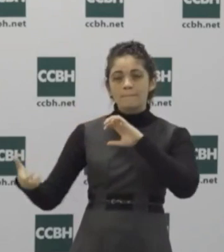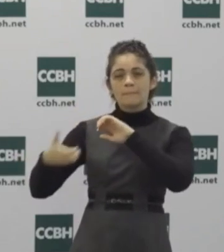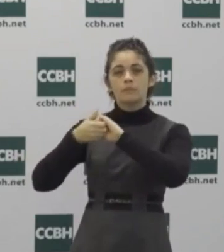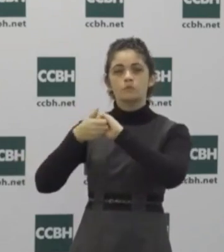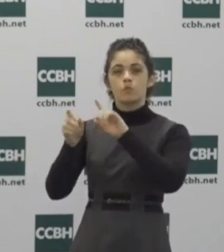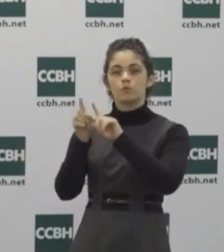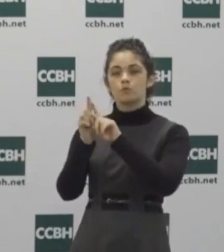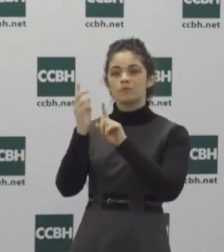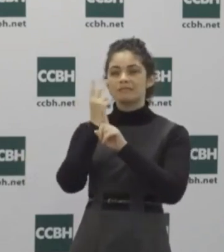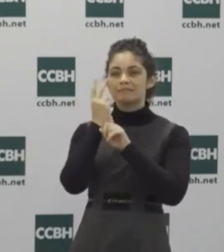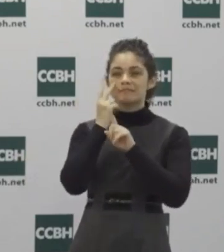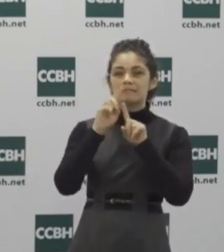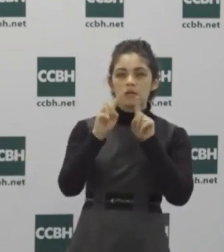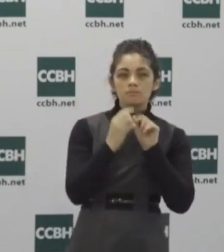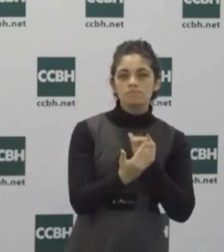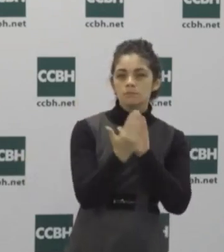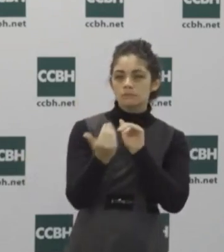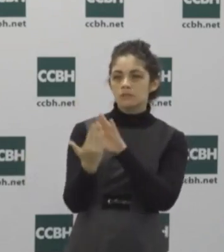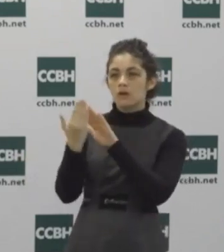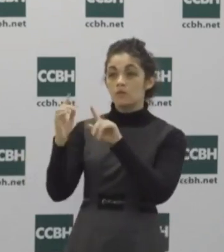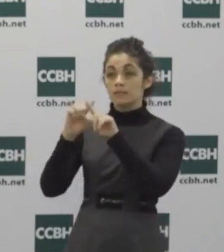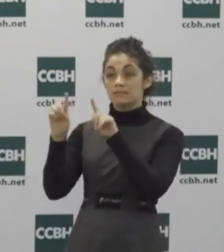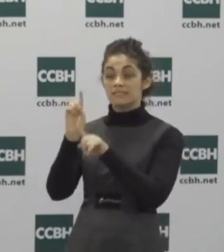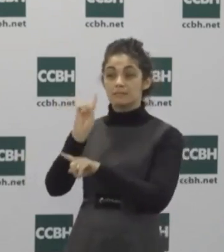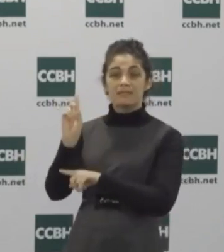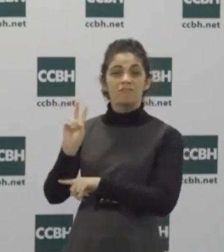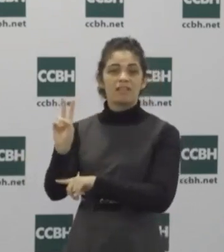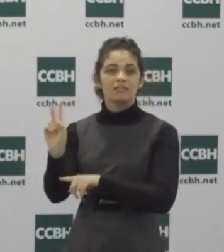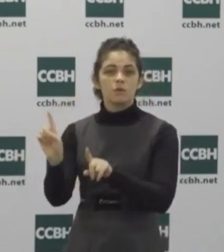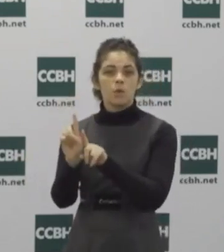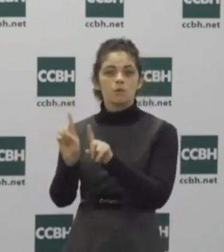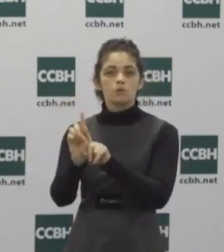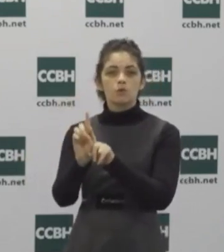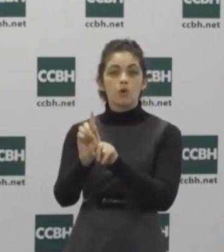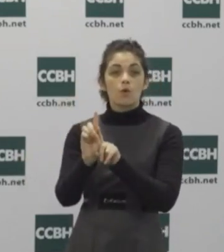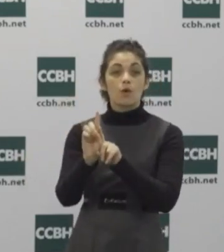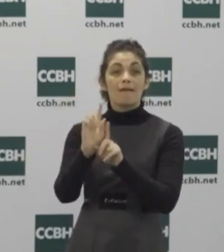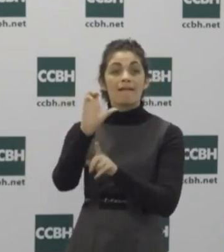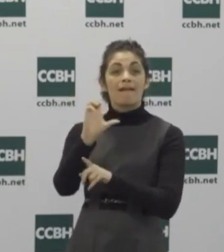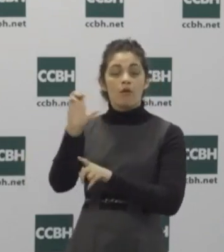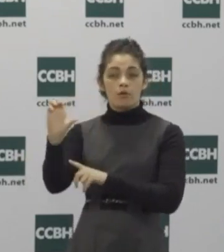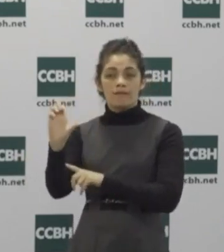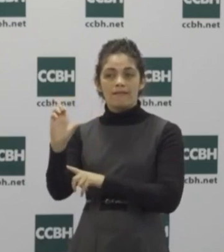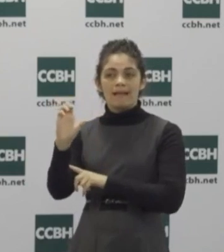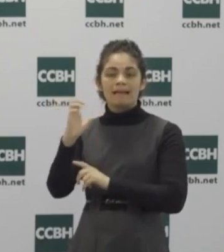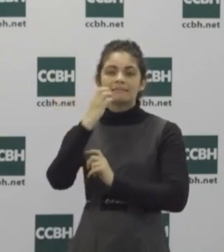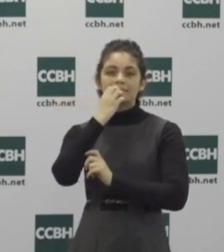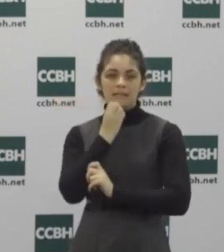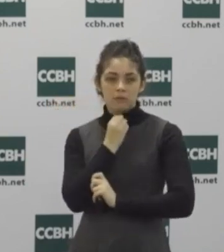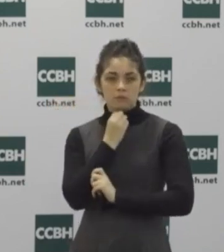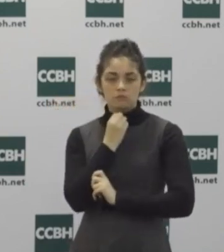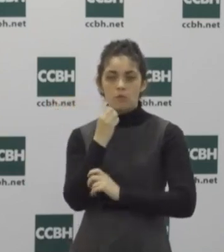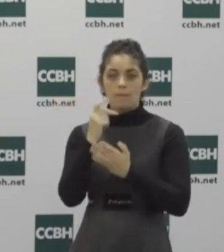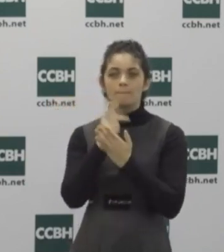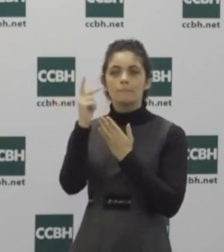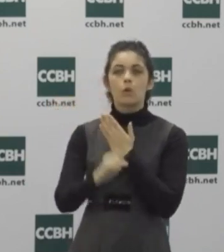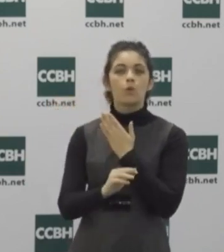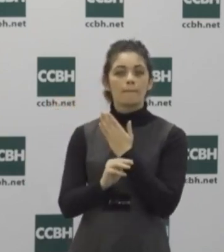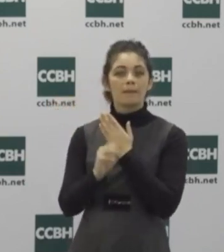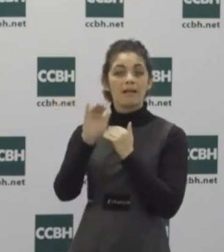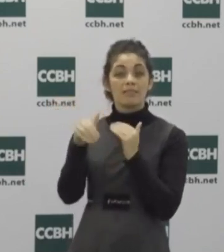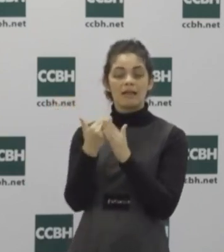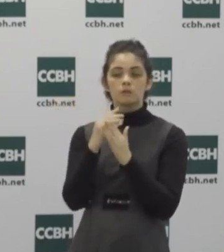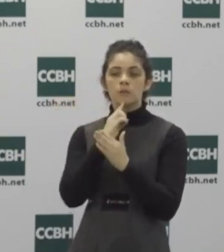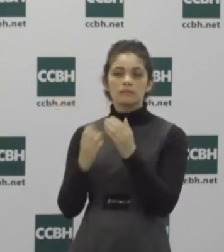to address issues around domestic violence, and the Cuyahoga Cares program are a great example of how the community has stepped